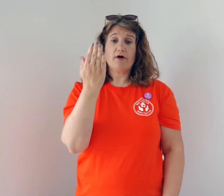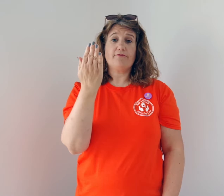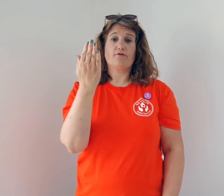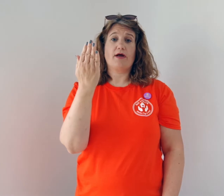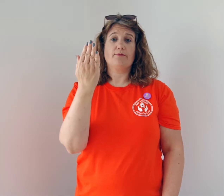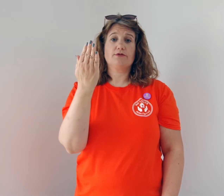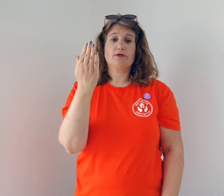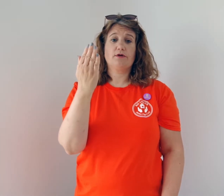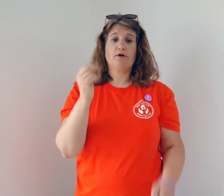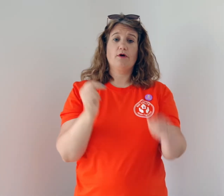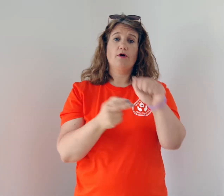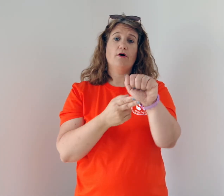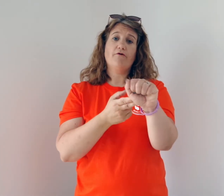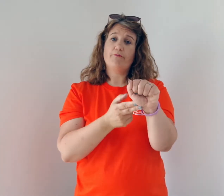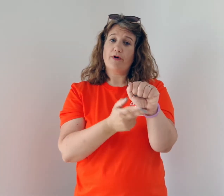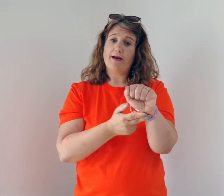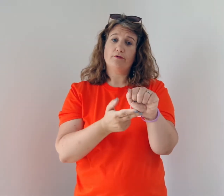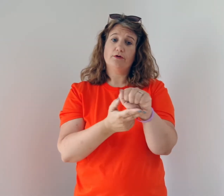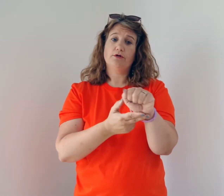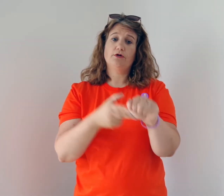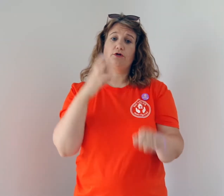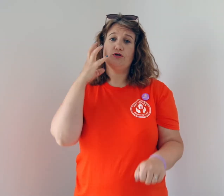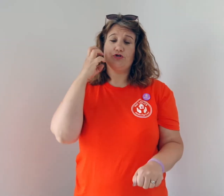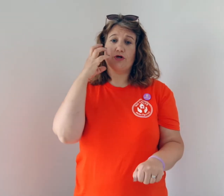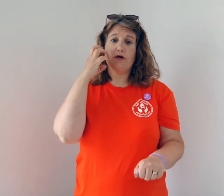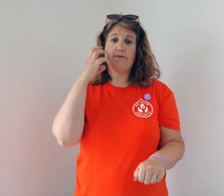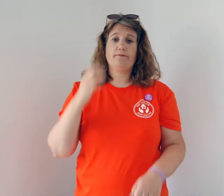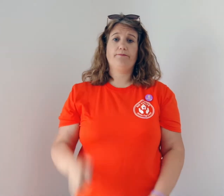175 grams of brown sugar,